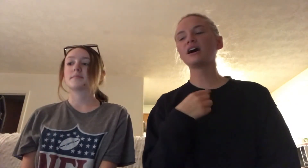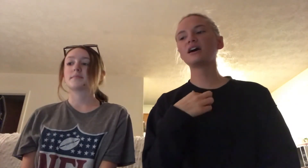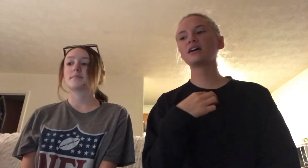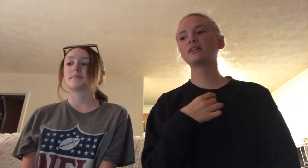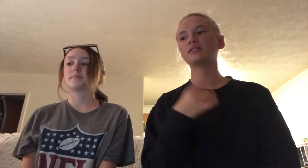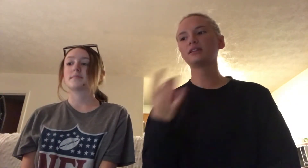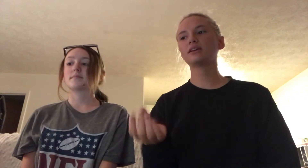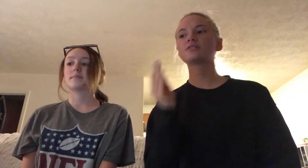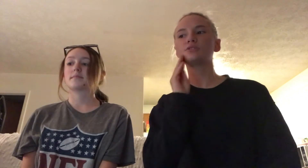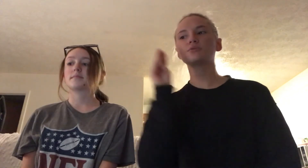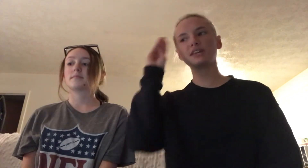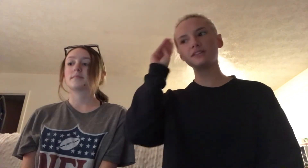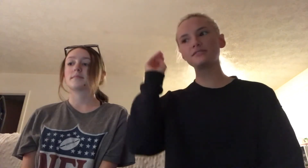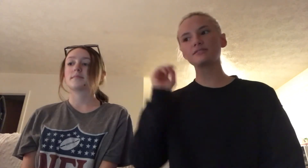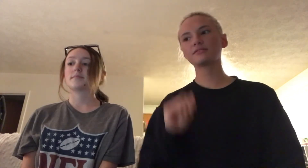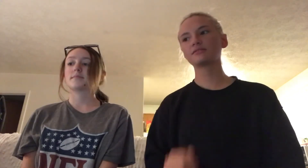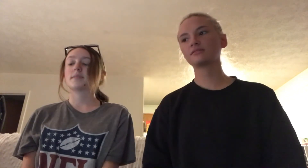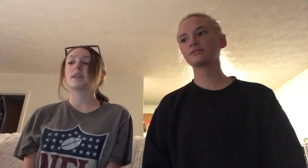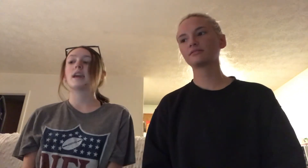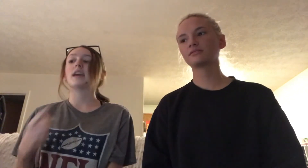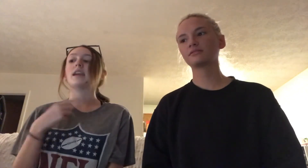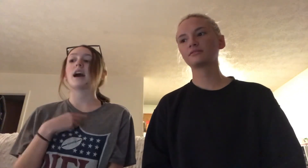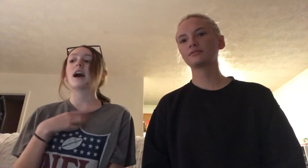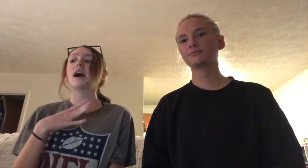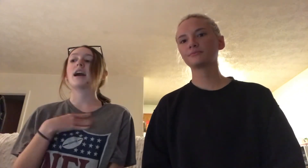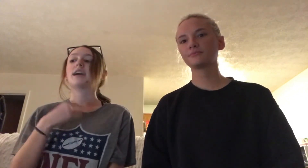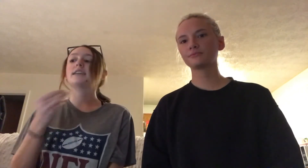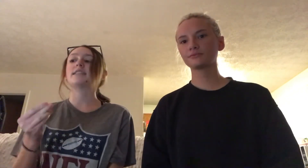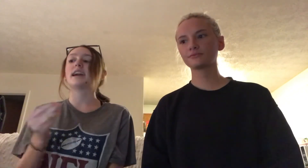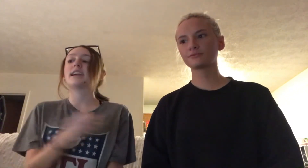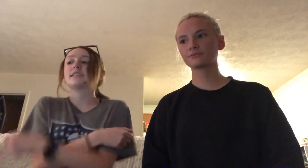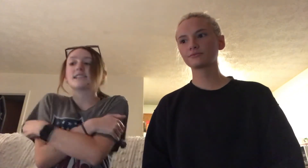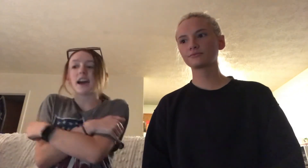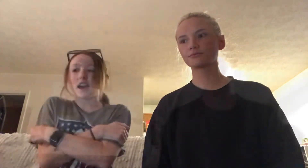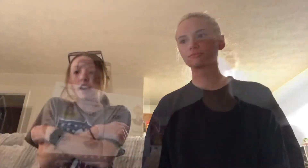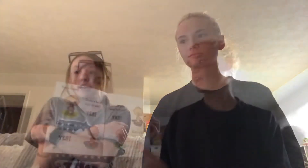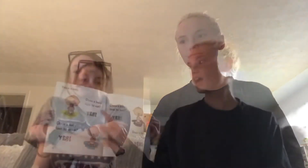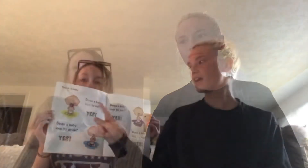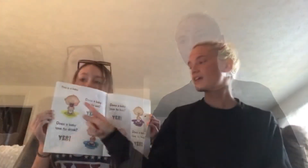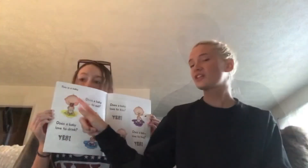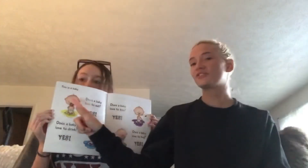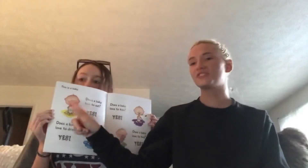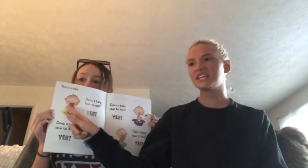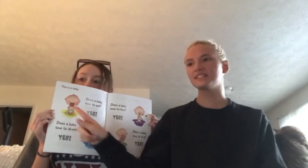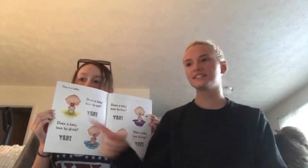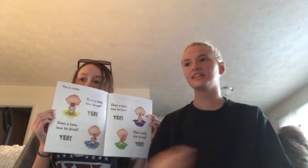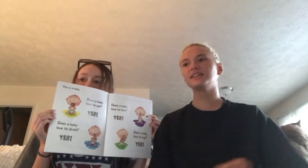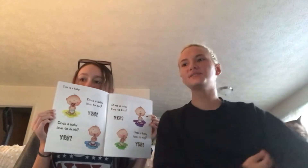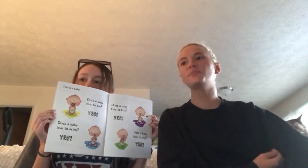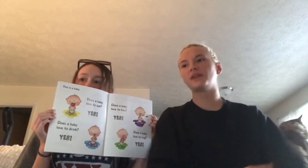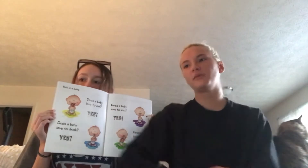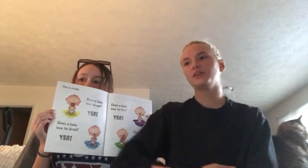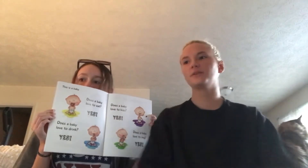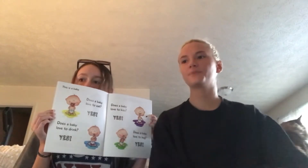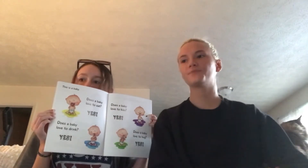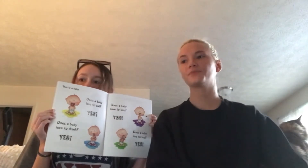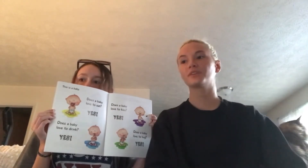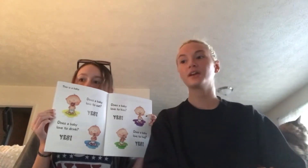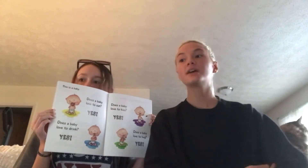I like to kiss. And I like to hug. This is a baby. Does